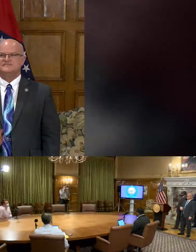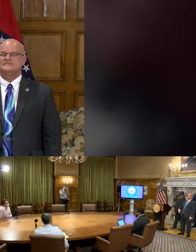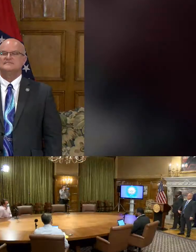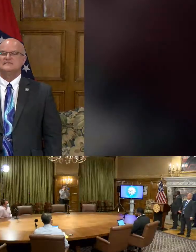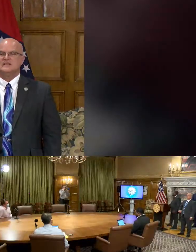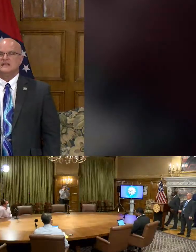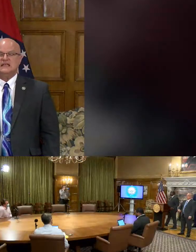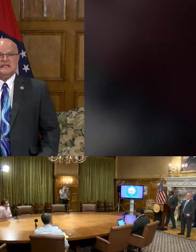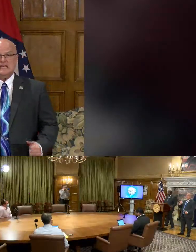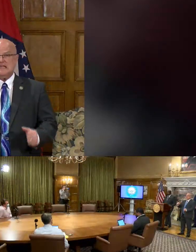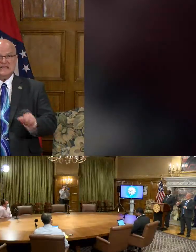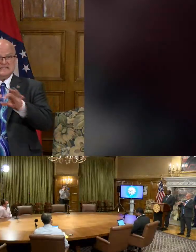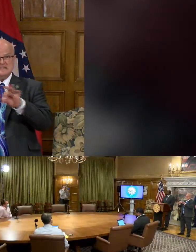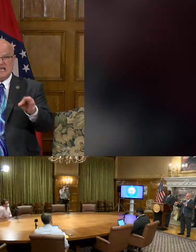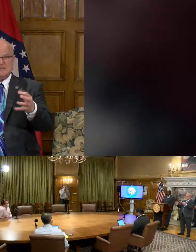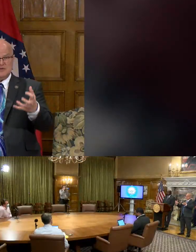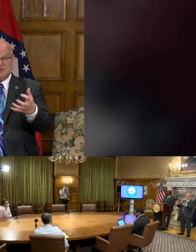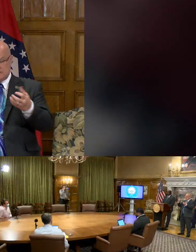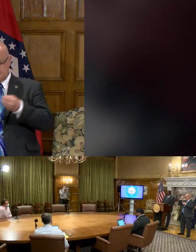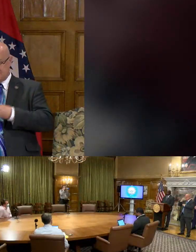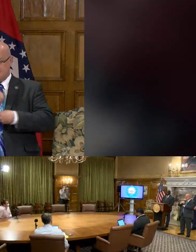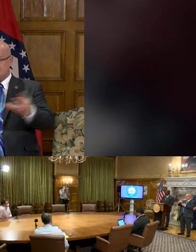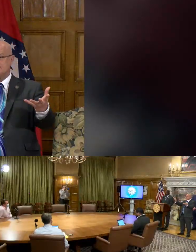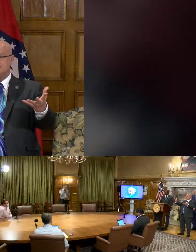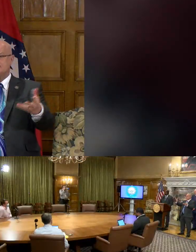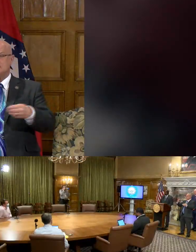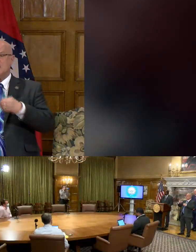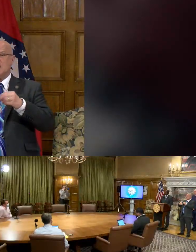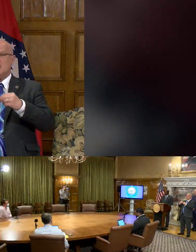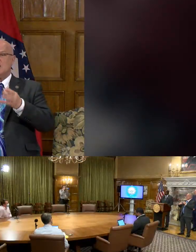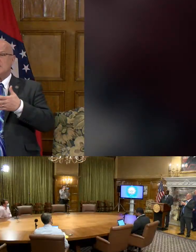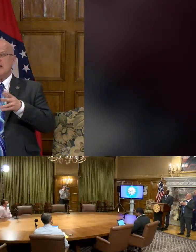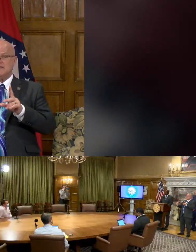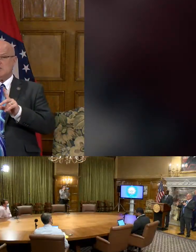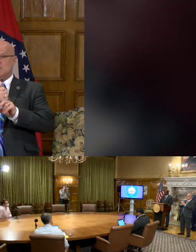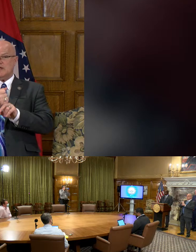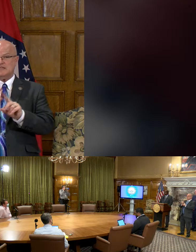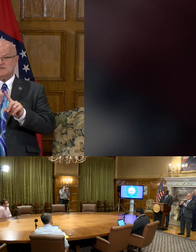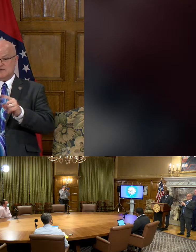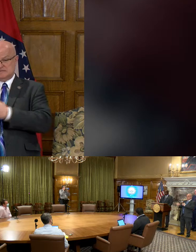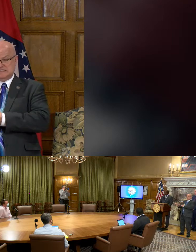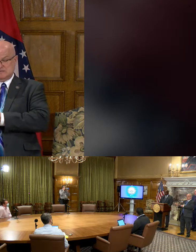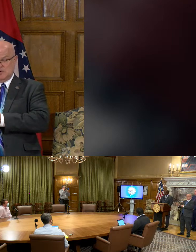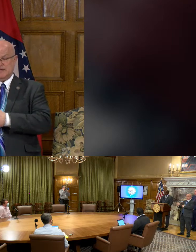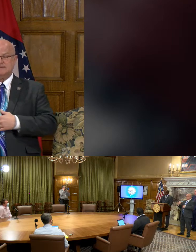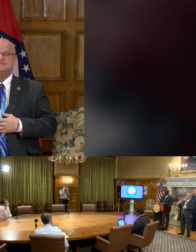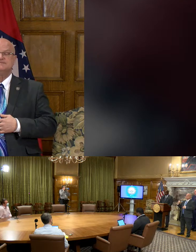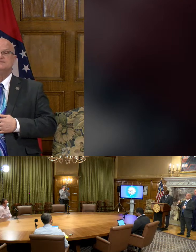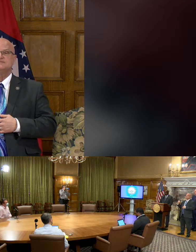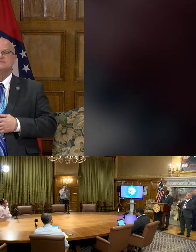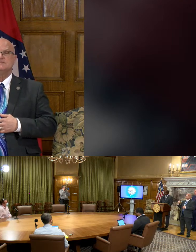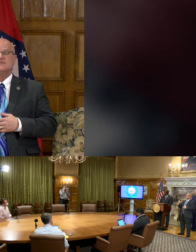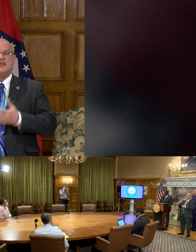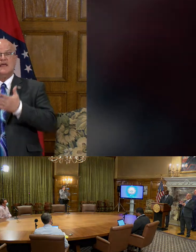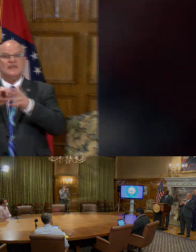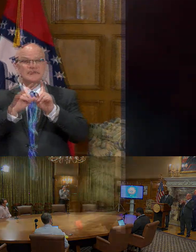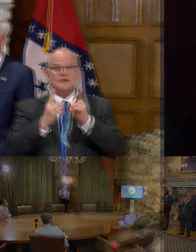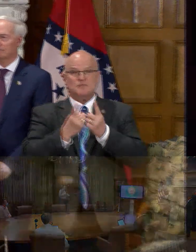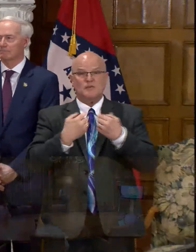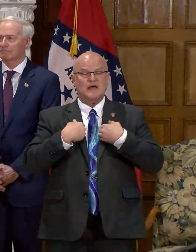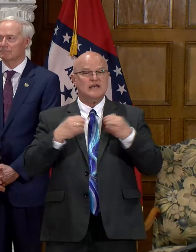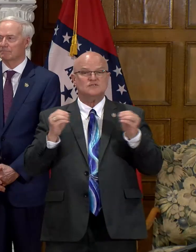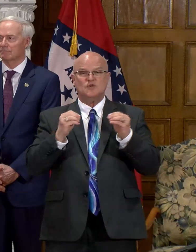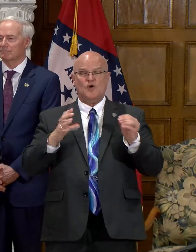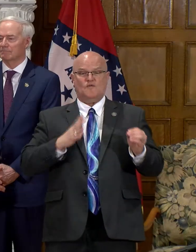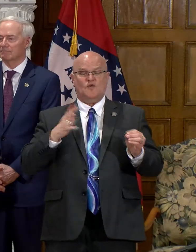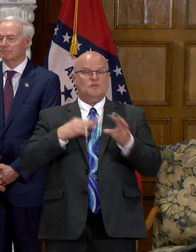Is there any sort of statement you can give just of the arrest from earlier today? The department has no